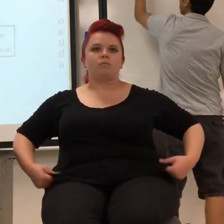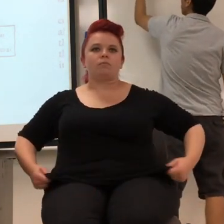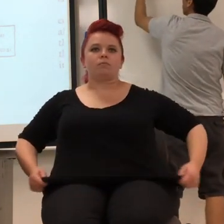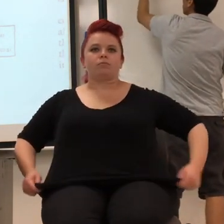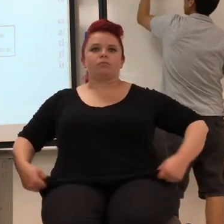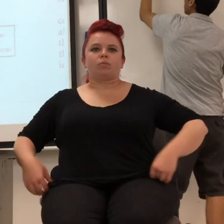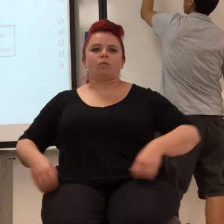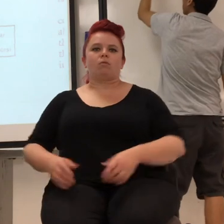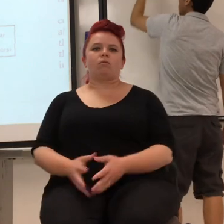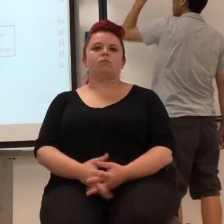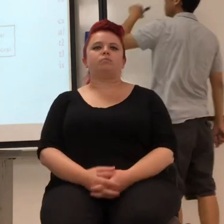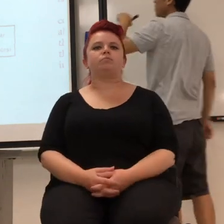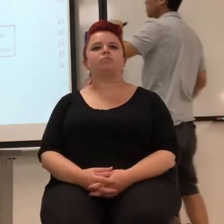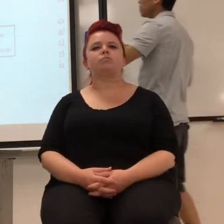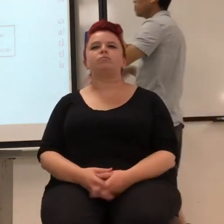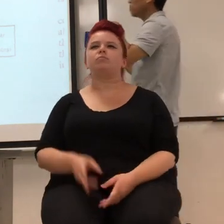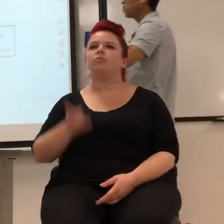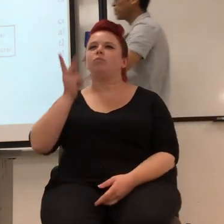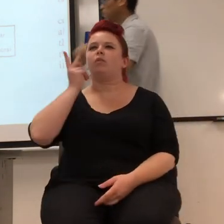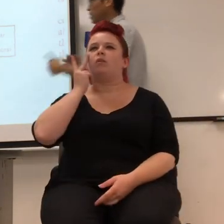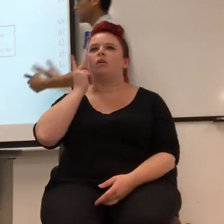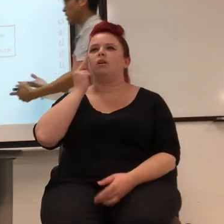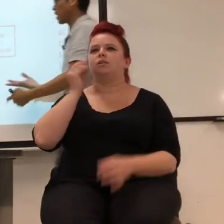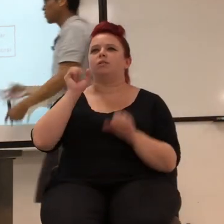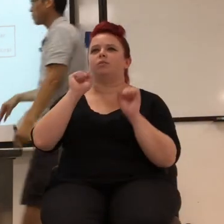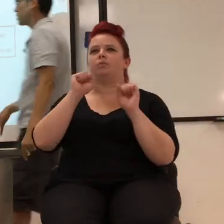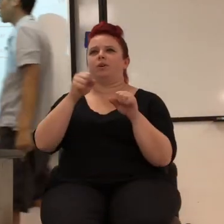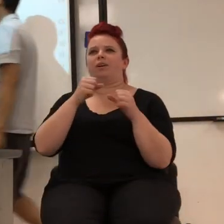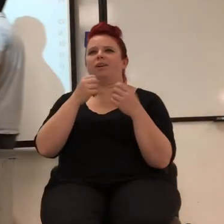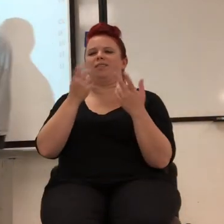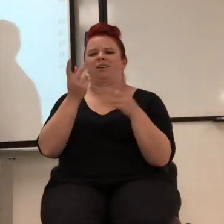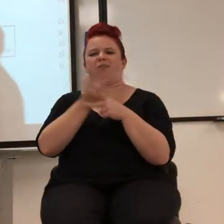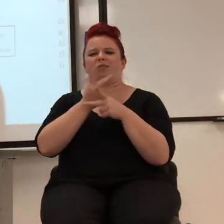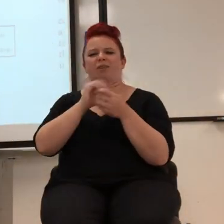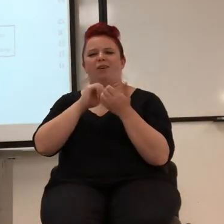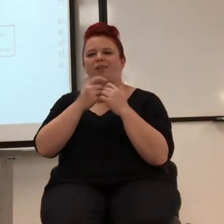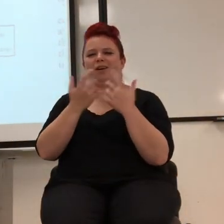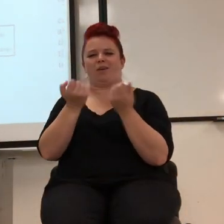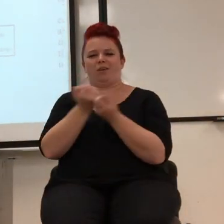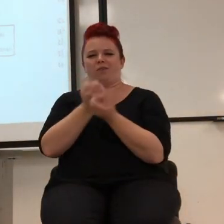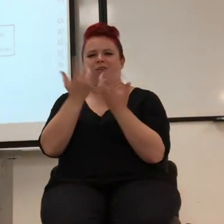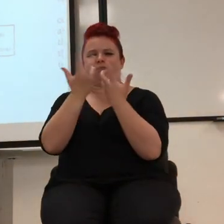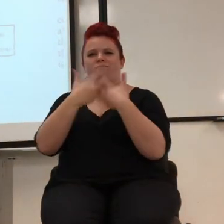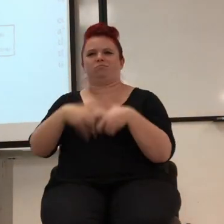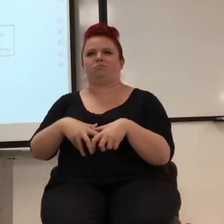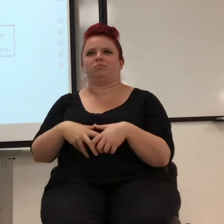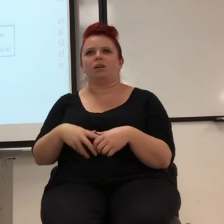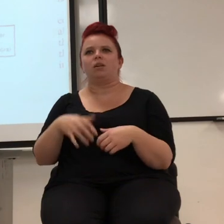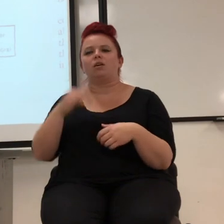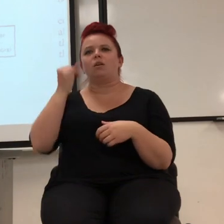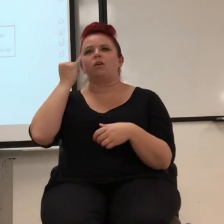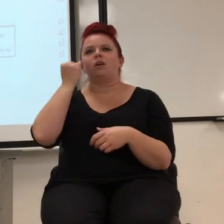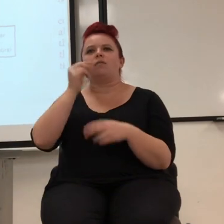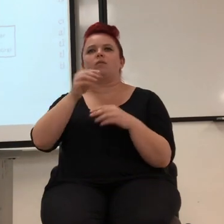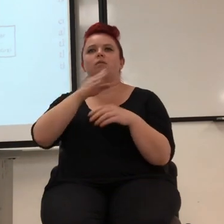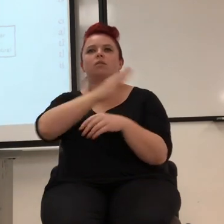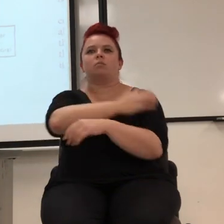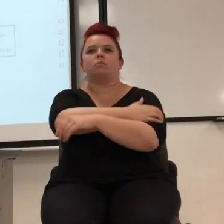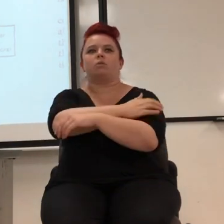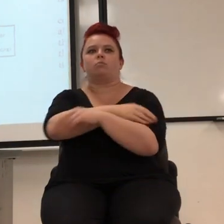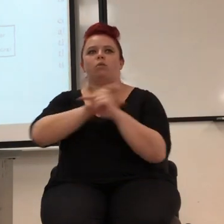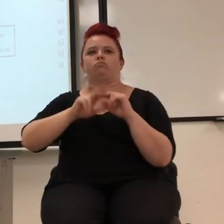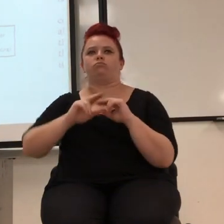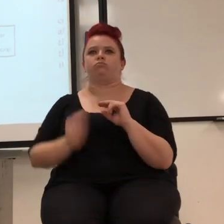And BP. So let's see if we can put the pieces together based on what we talked about. If you drop BP, what it says here